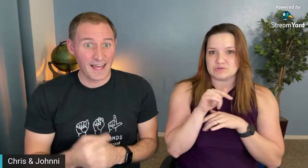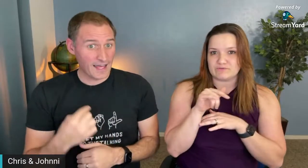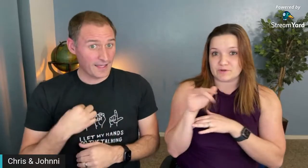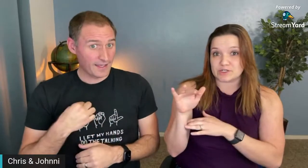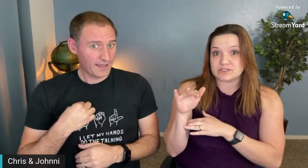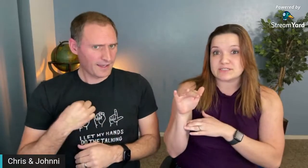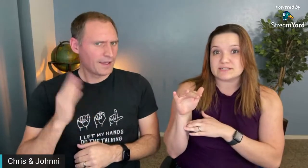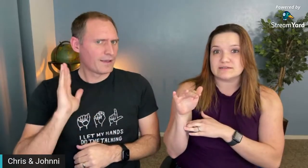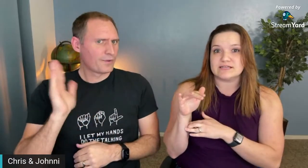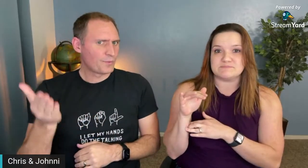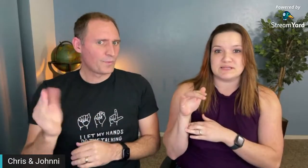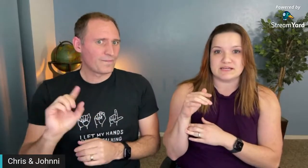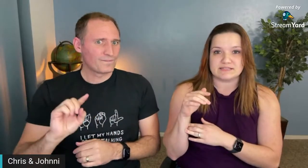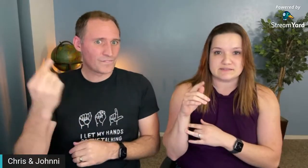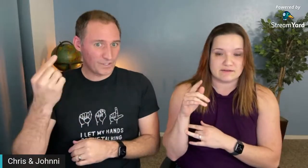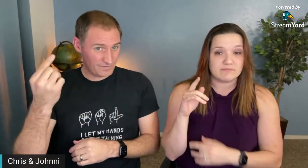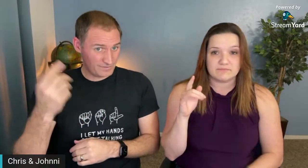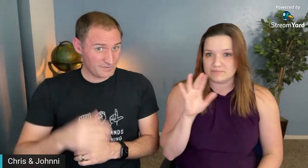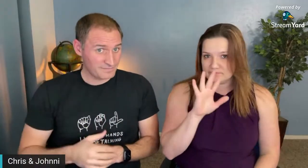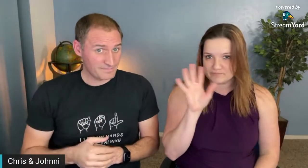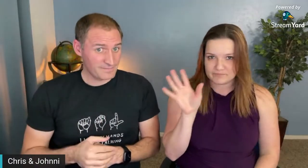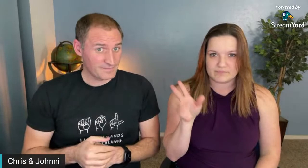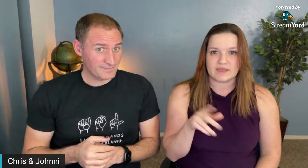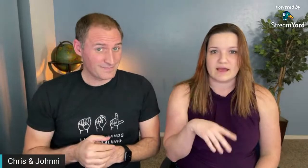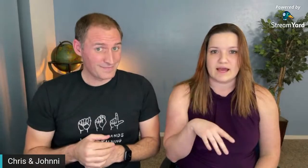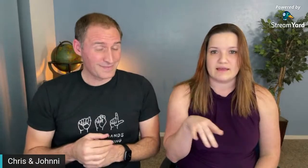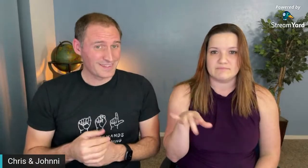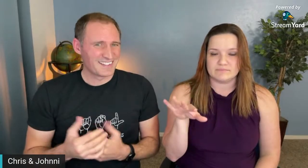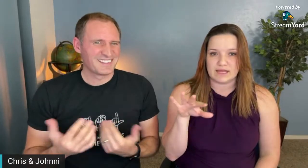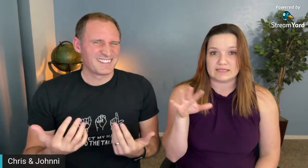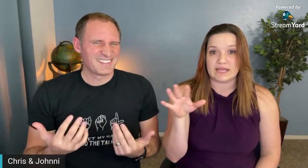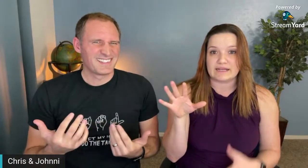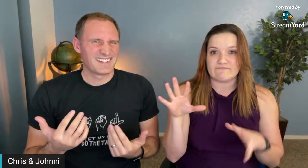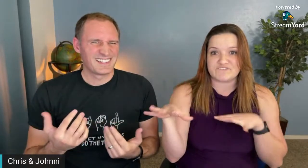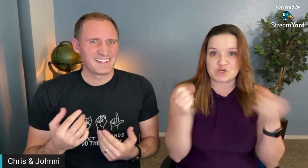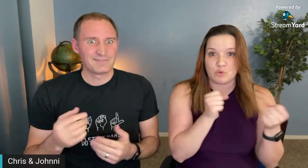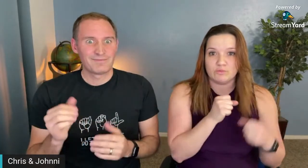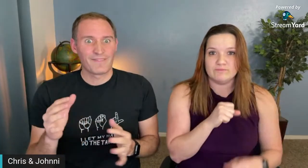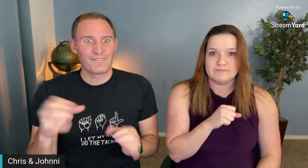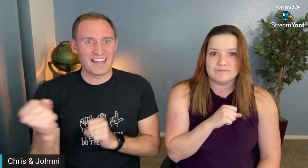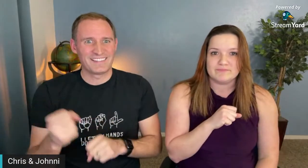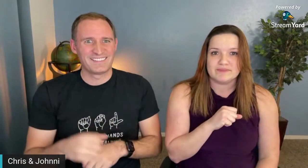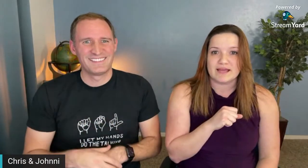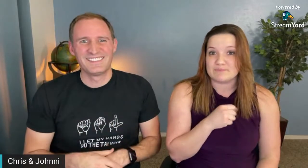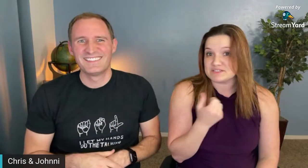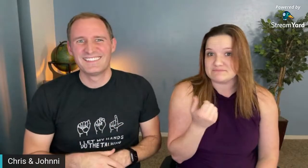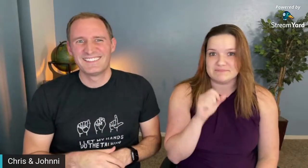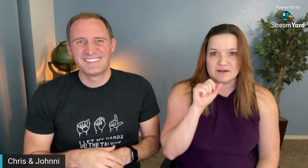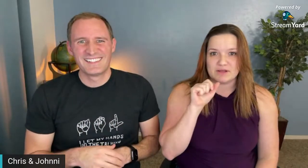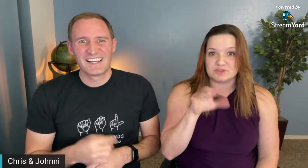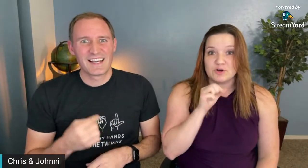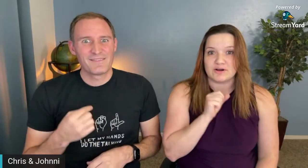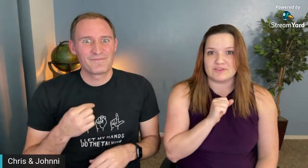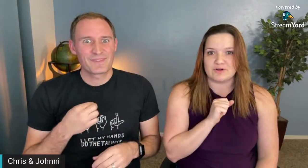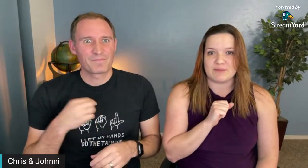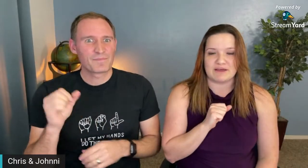it first is because I like lightning. I'm just, I'm gonna throw a name out